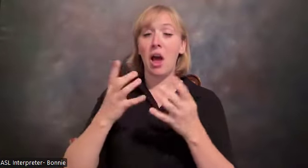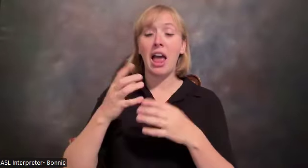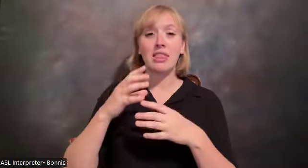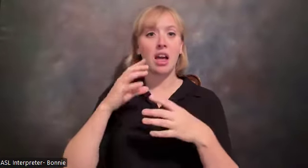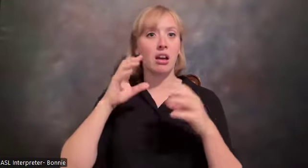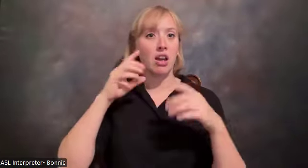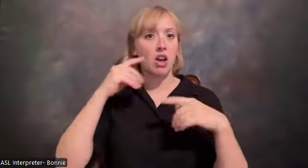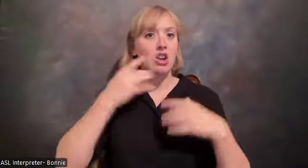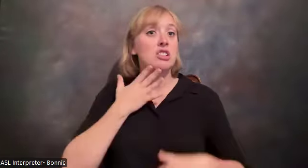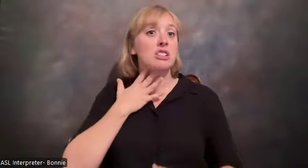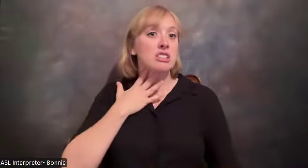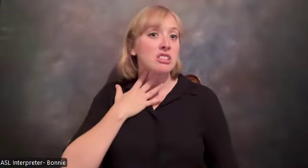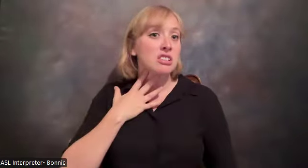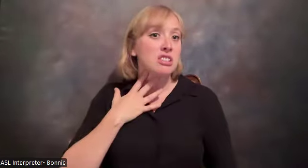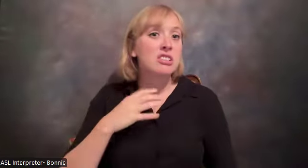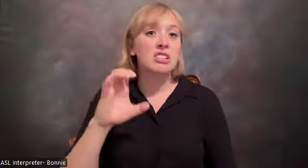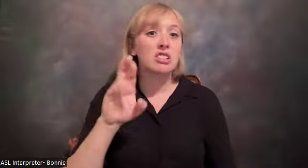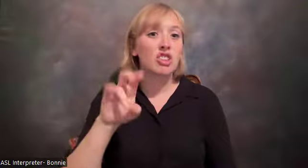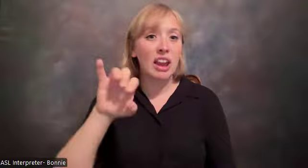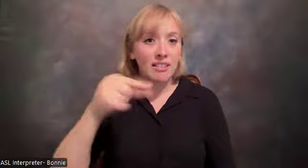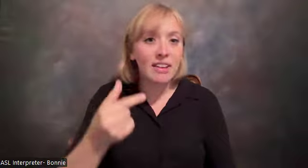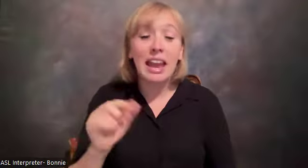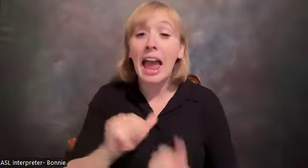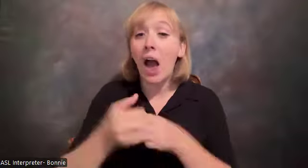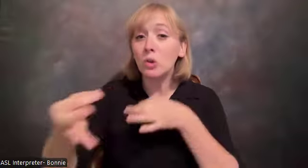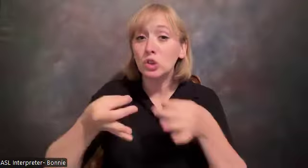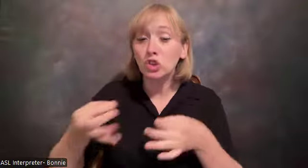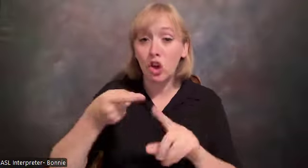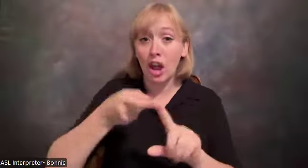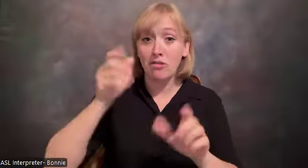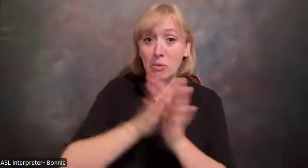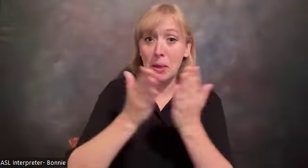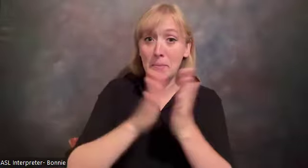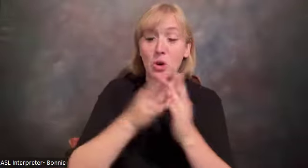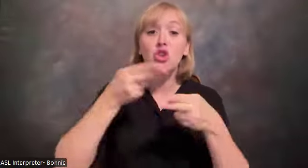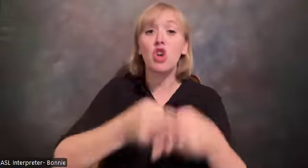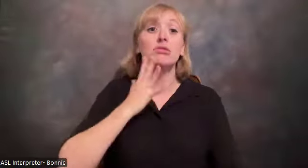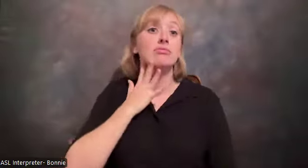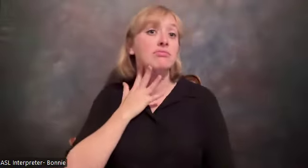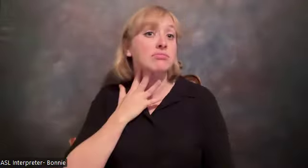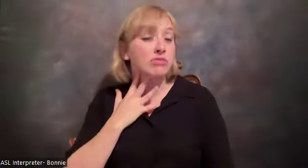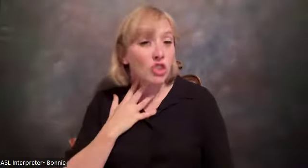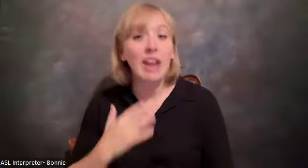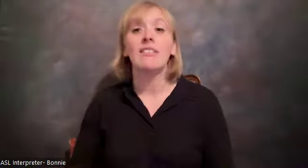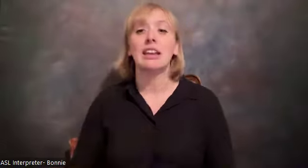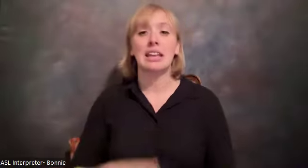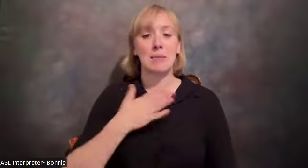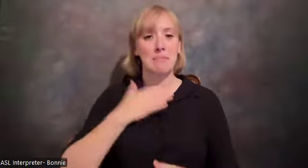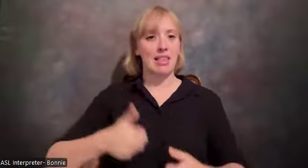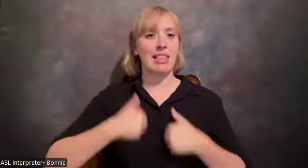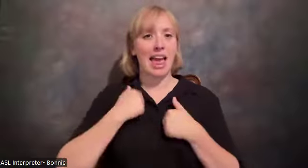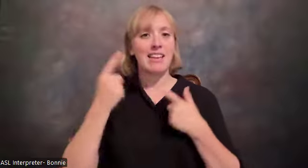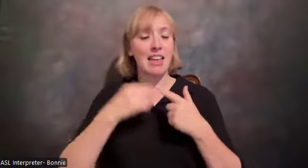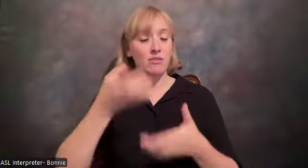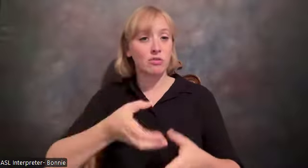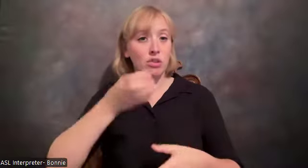phenomenon of craving. And the best way that I can describe this thing that the book calls the phenomenon of craving in my life is that it seems like whenever I drink